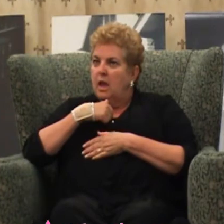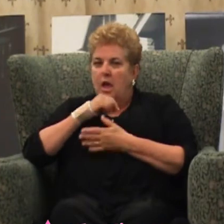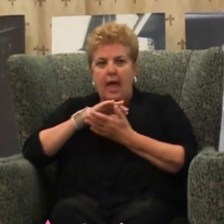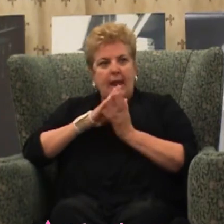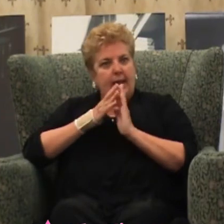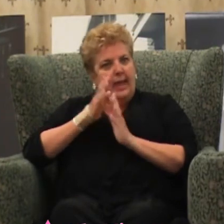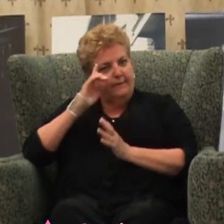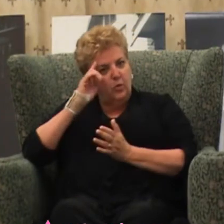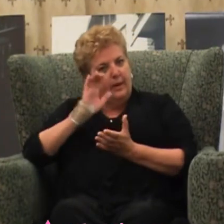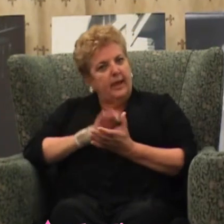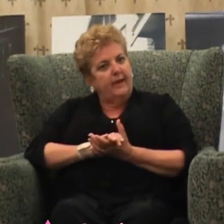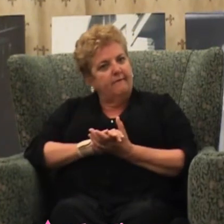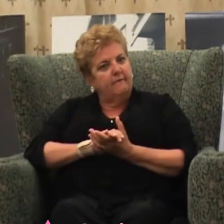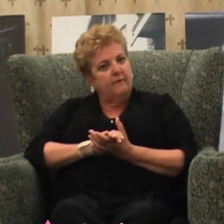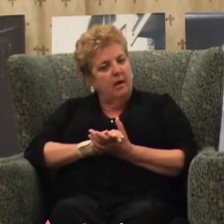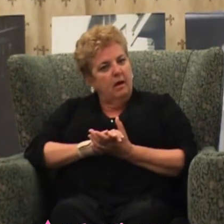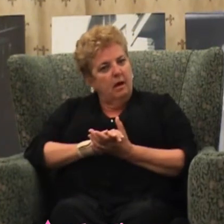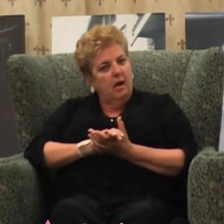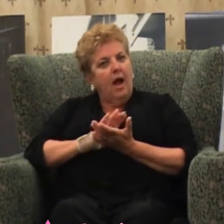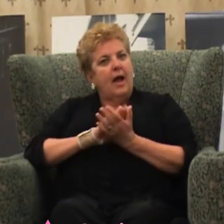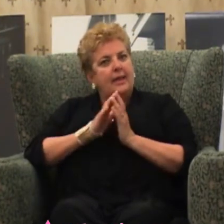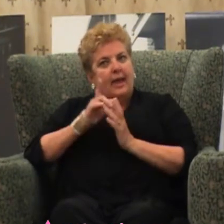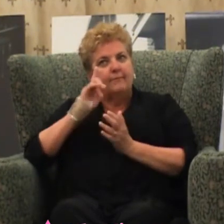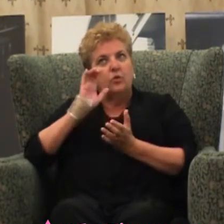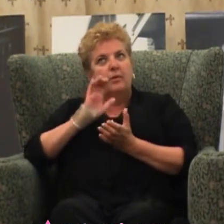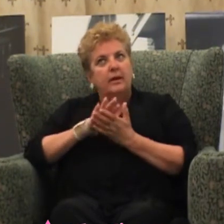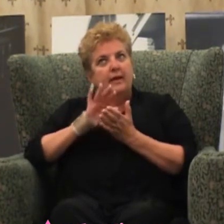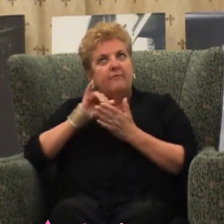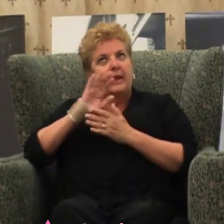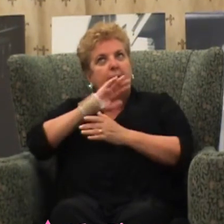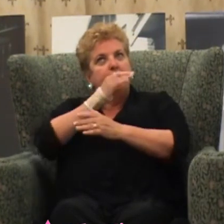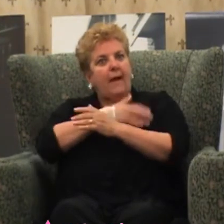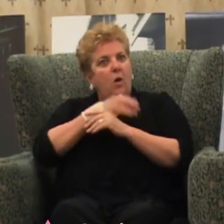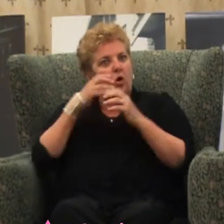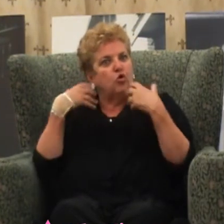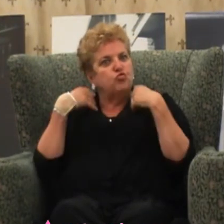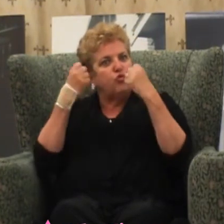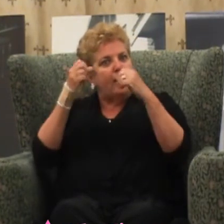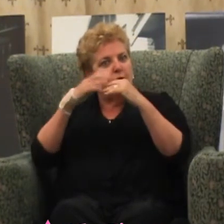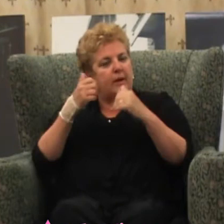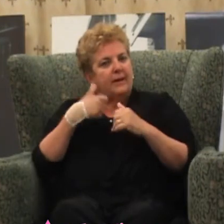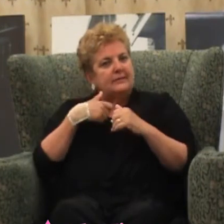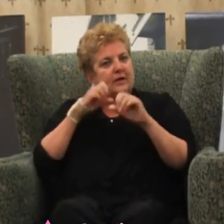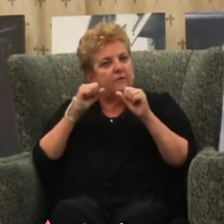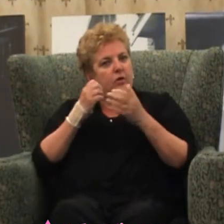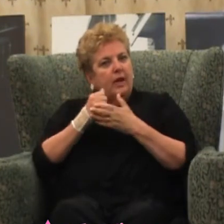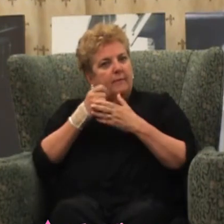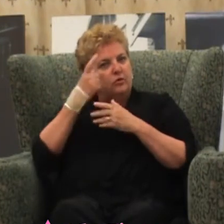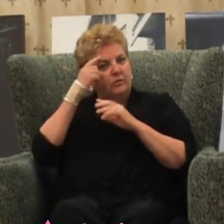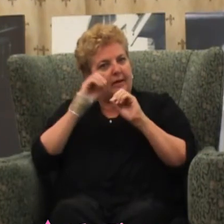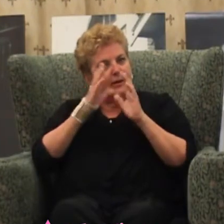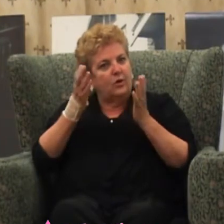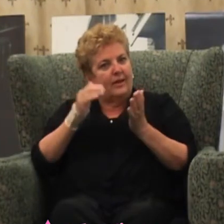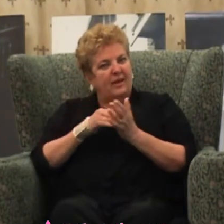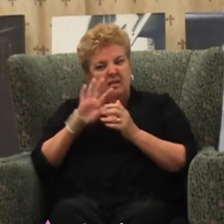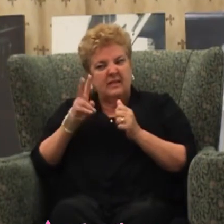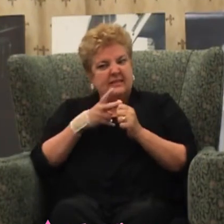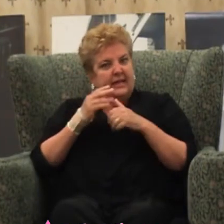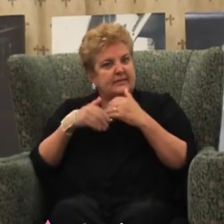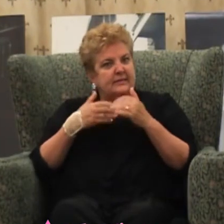me. I came to believe that a power greater than myself could restore me to sanity. It was my second step. And I didn't realize at the time, oh my God, I'm at the